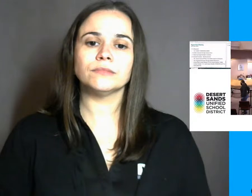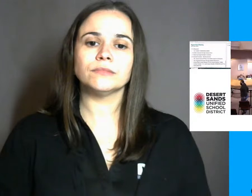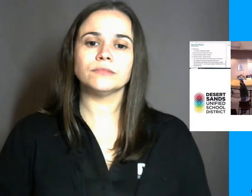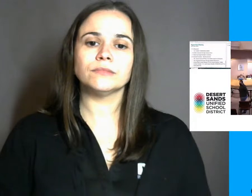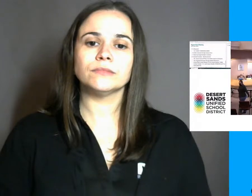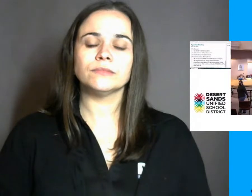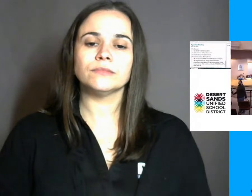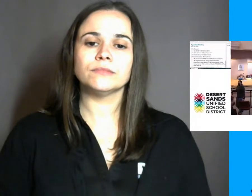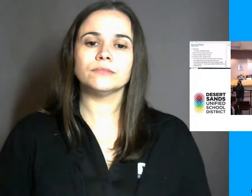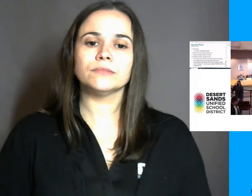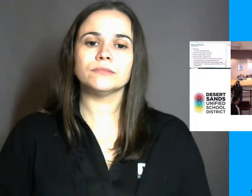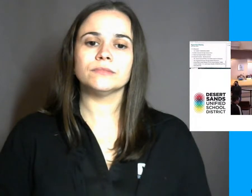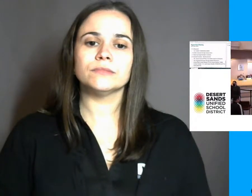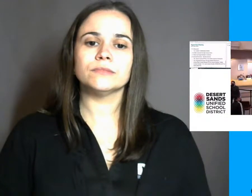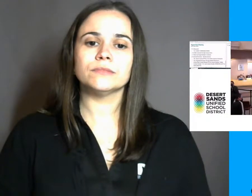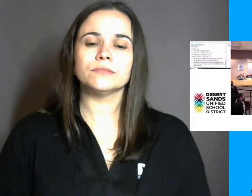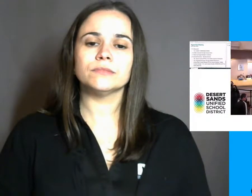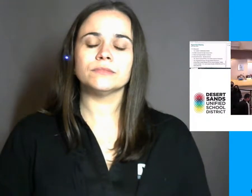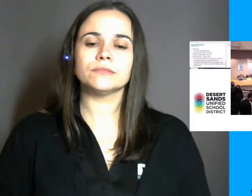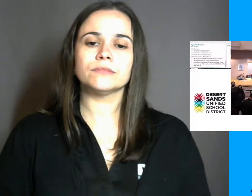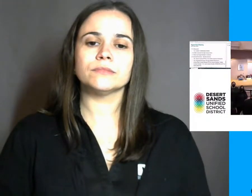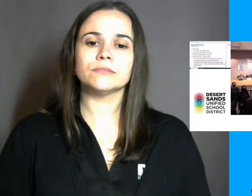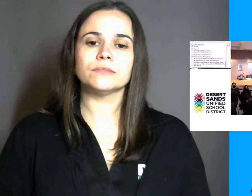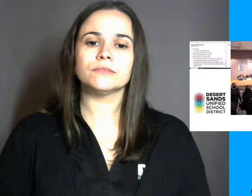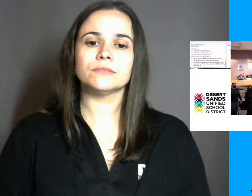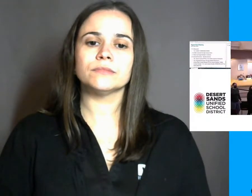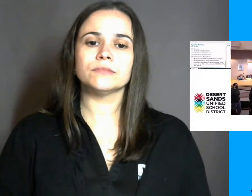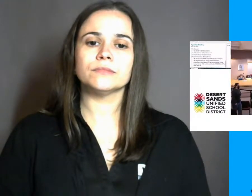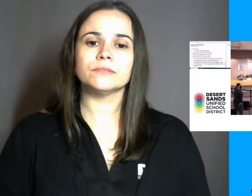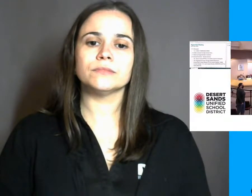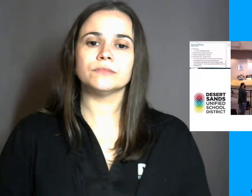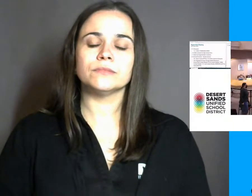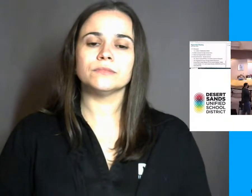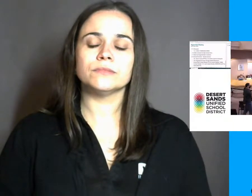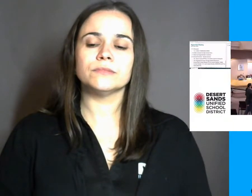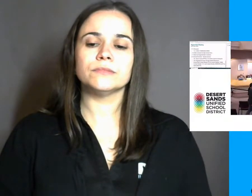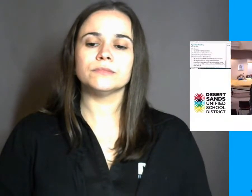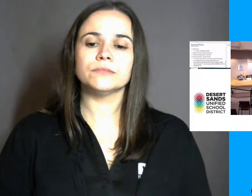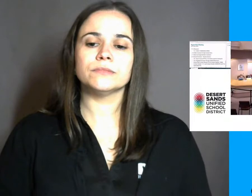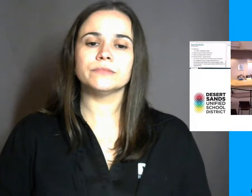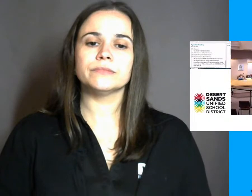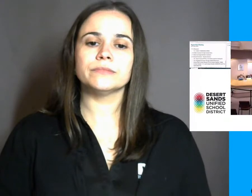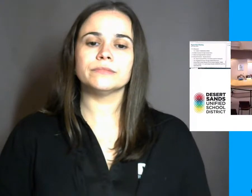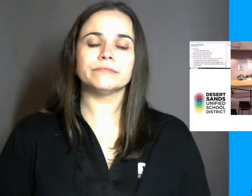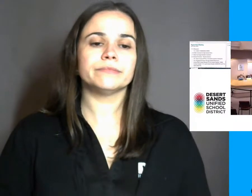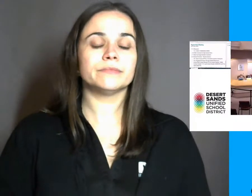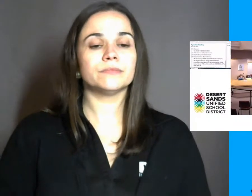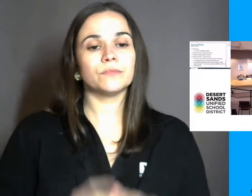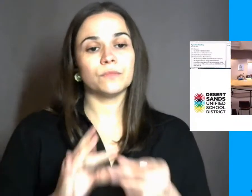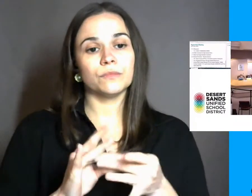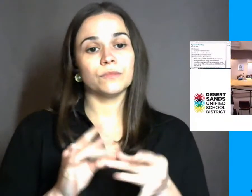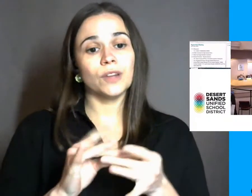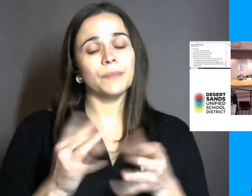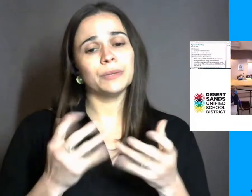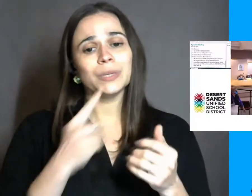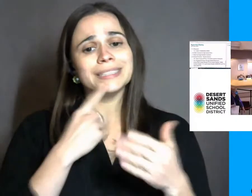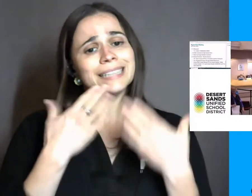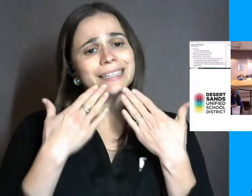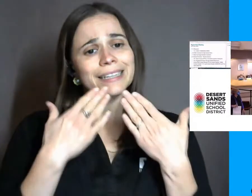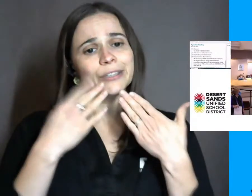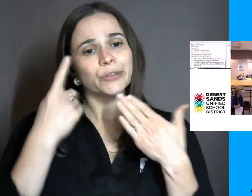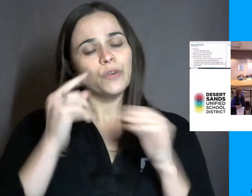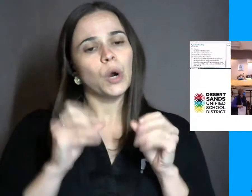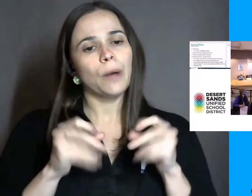I'll just make it real quick. I just appreciate the opportunity to serve on the board. And I also appreciate my